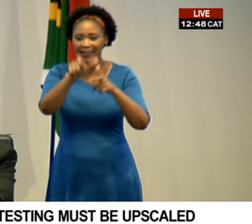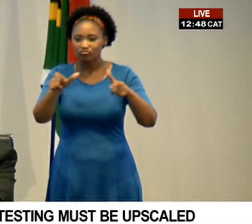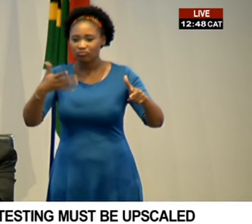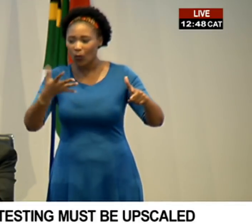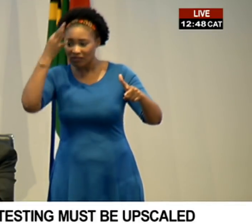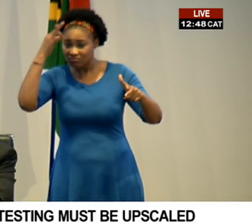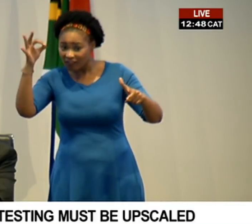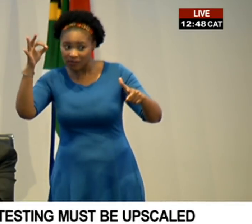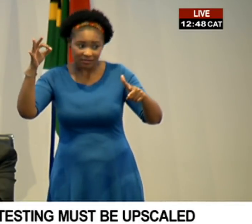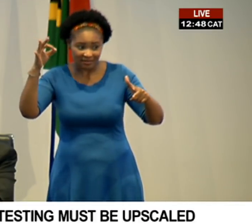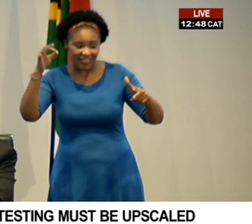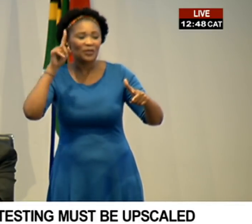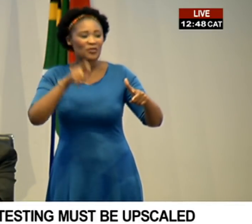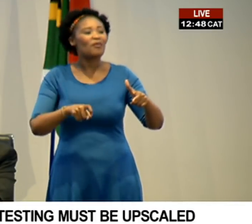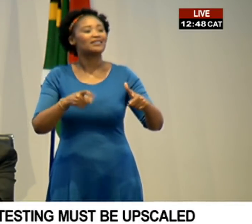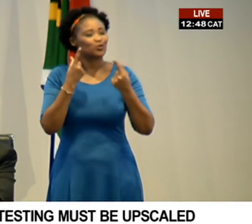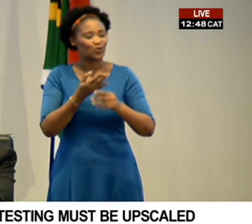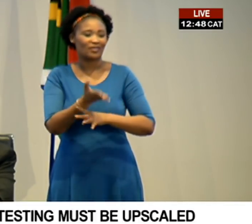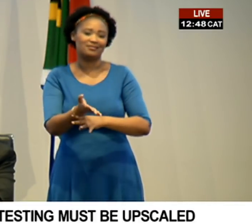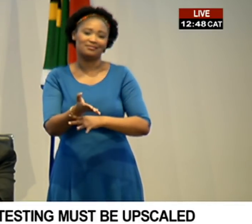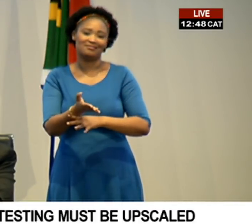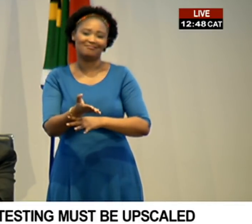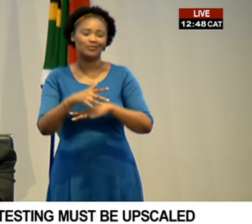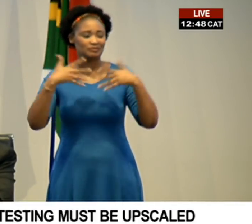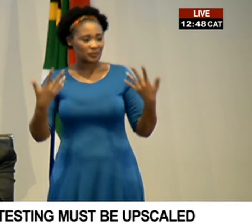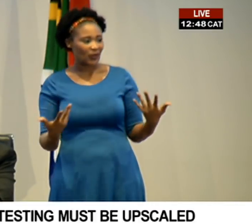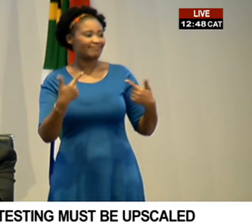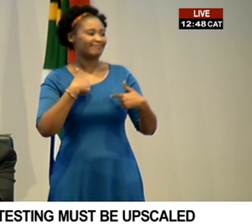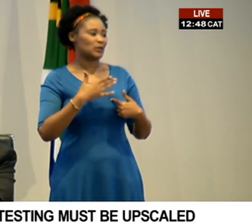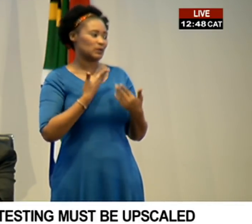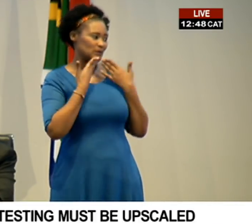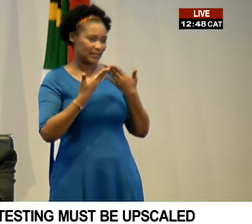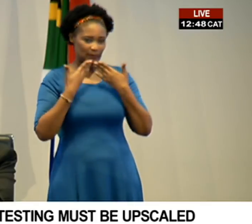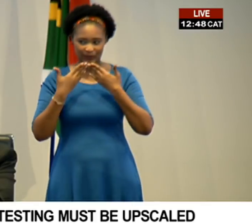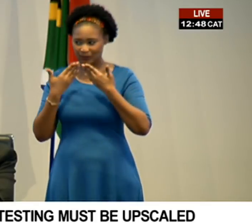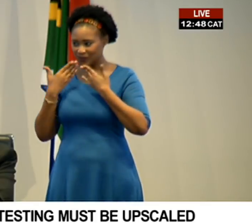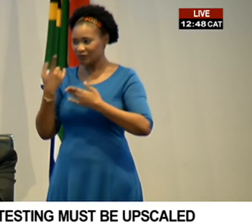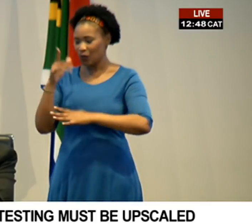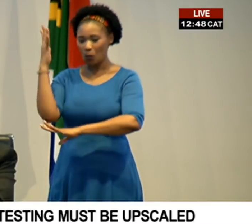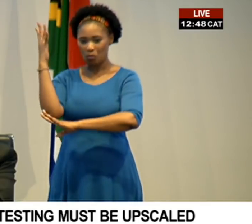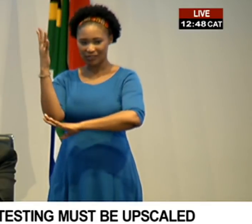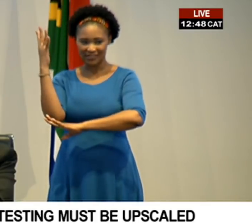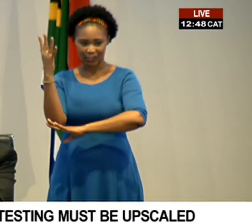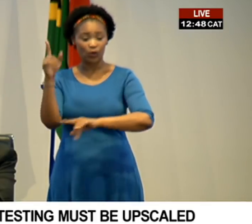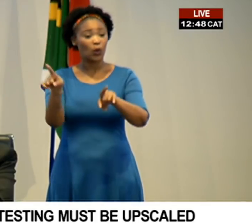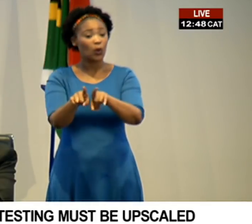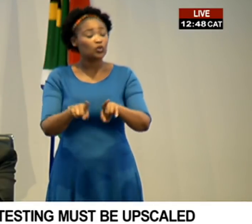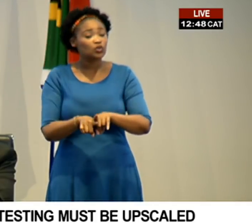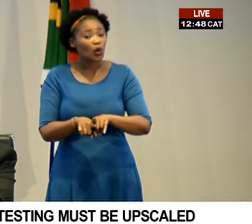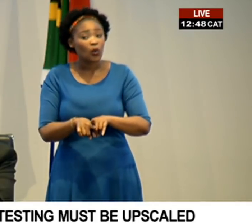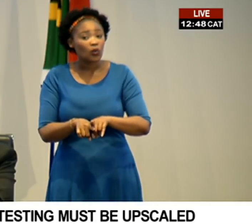officials, we need to be doing precisely that. And with that, I want to thank you for the presentation and also